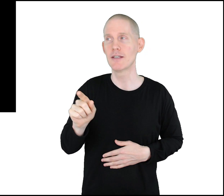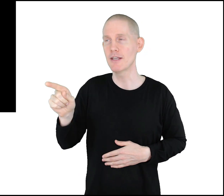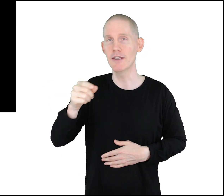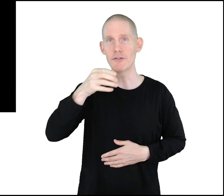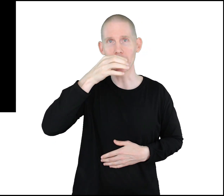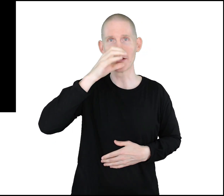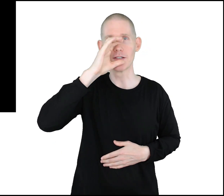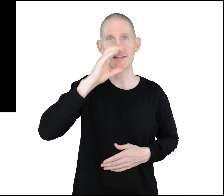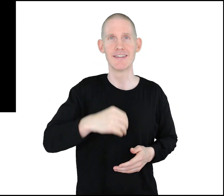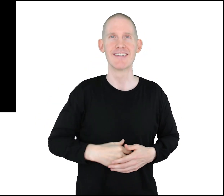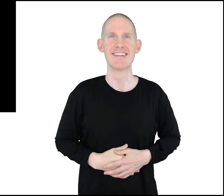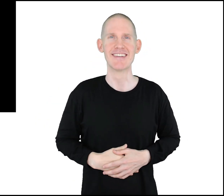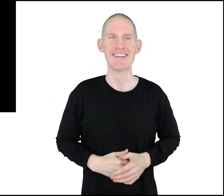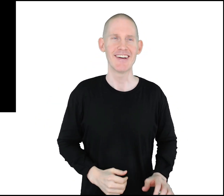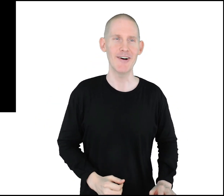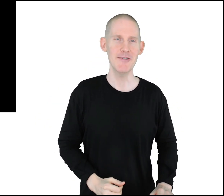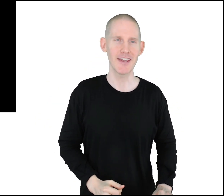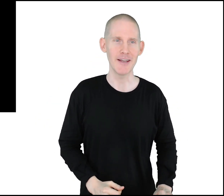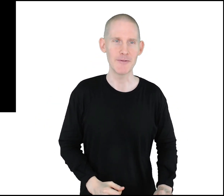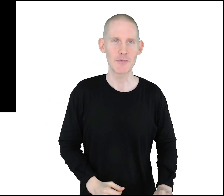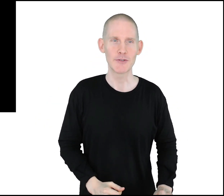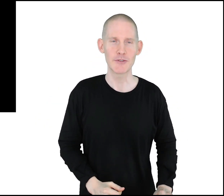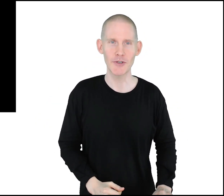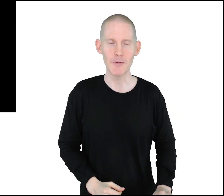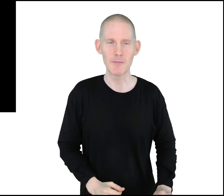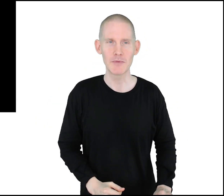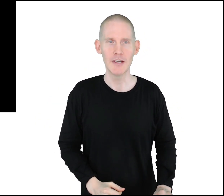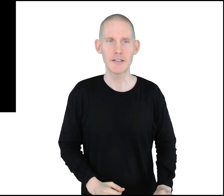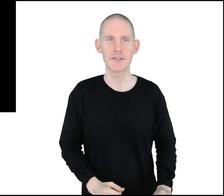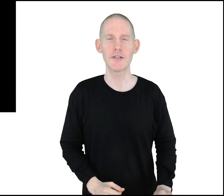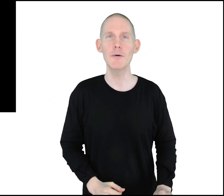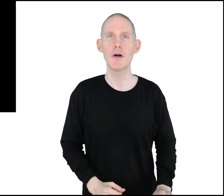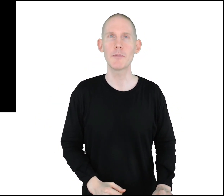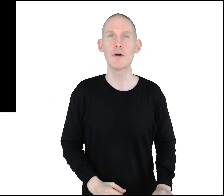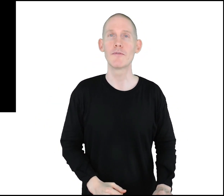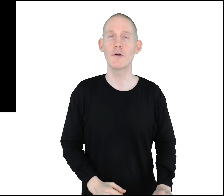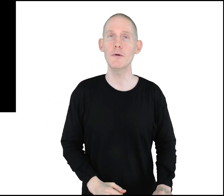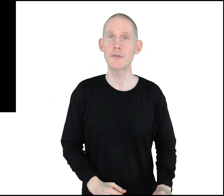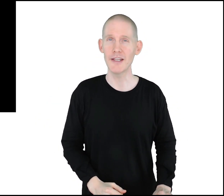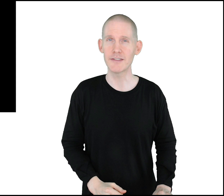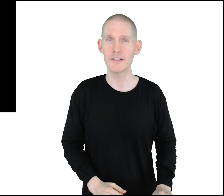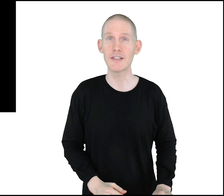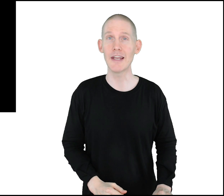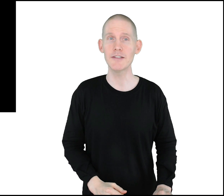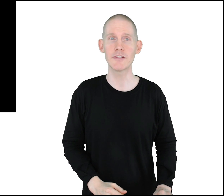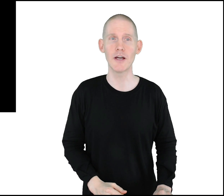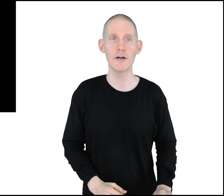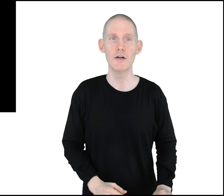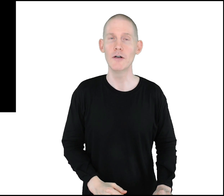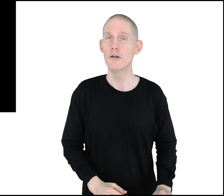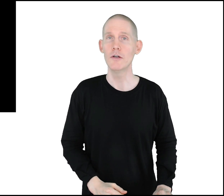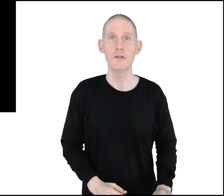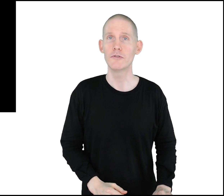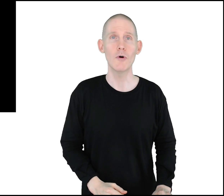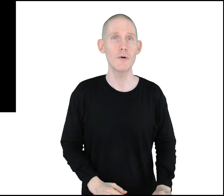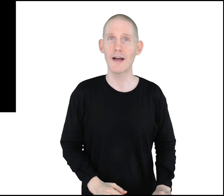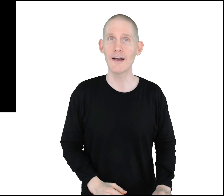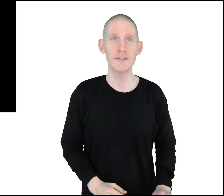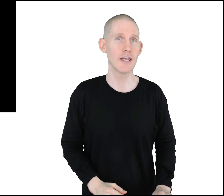he drink. Okay, so to sum up, verb tenses in ASL don't conjugate